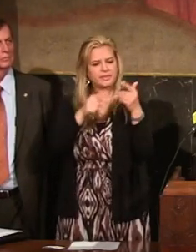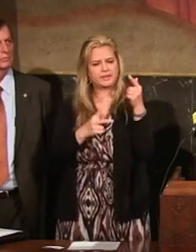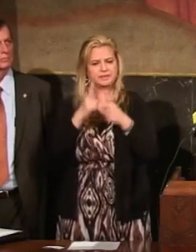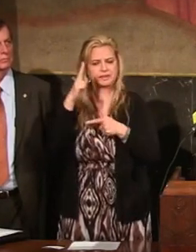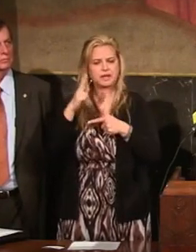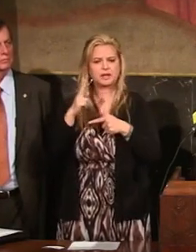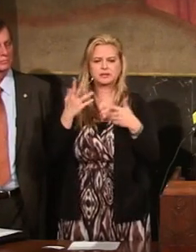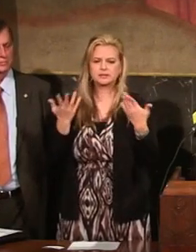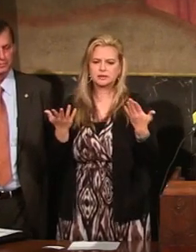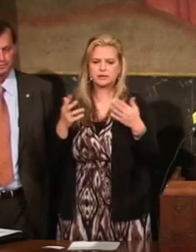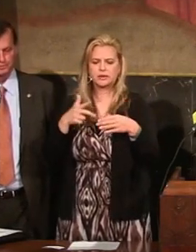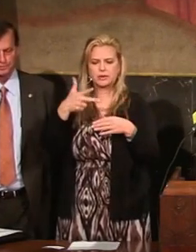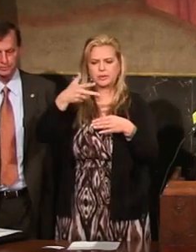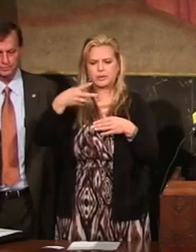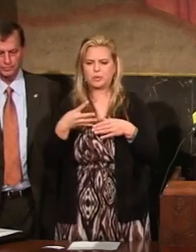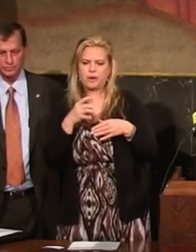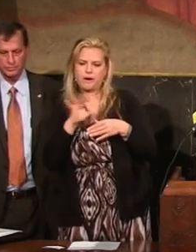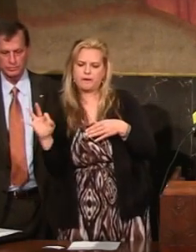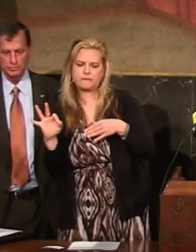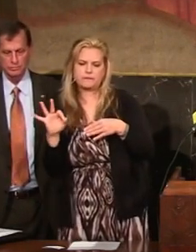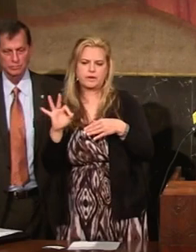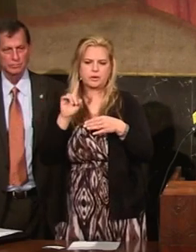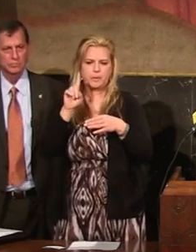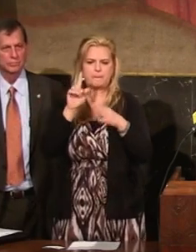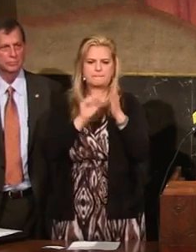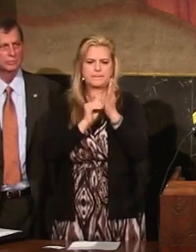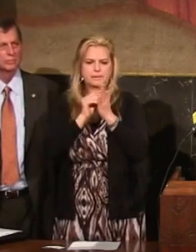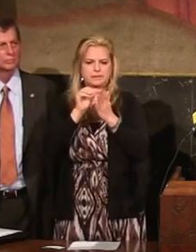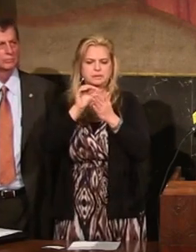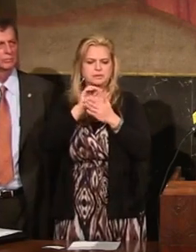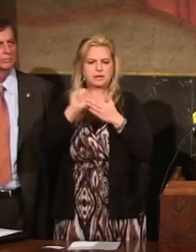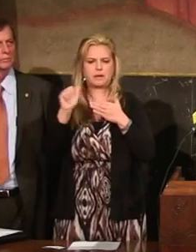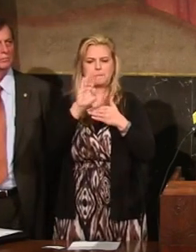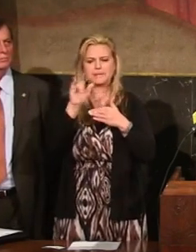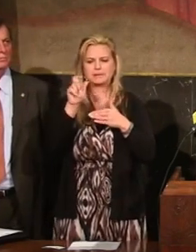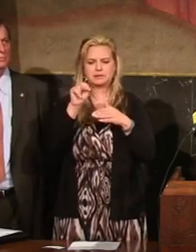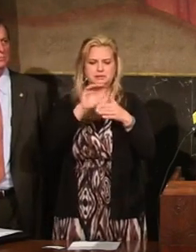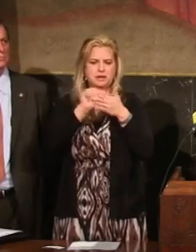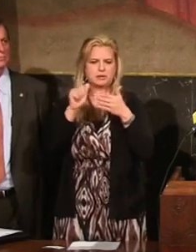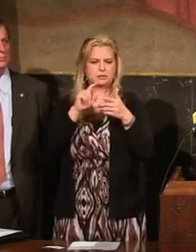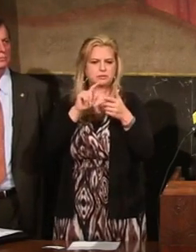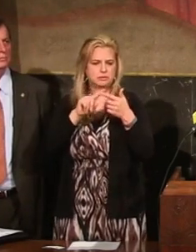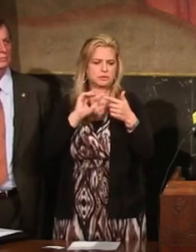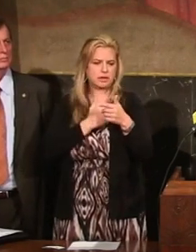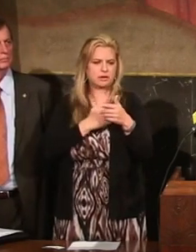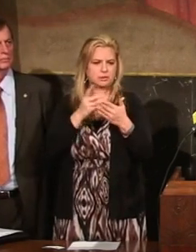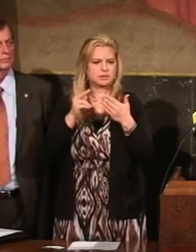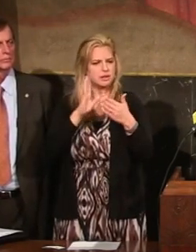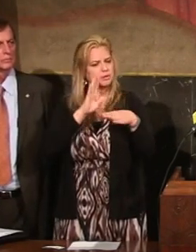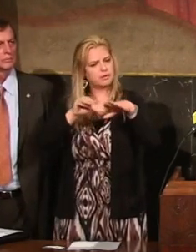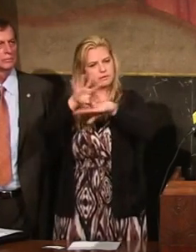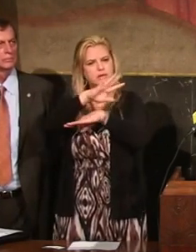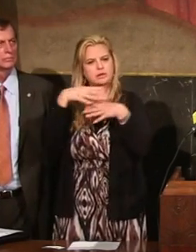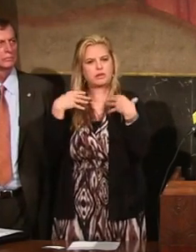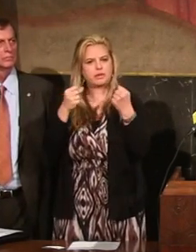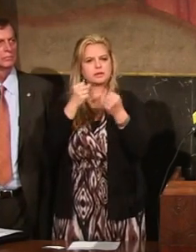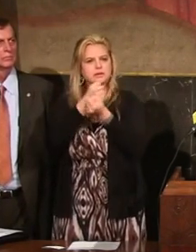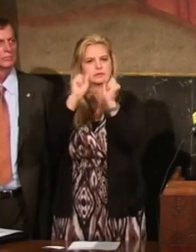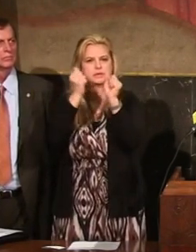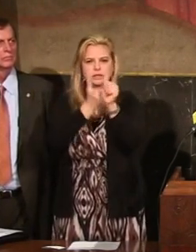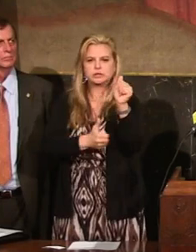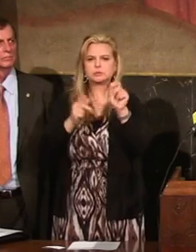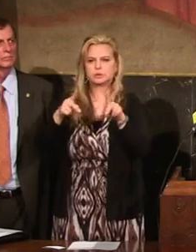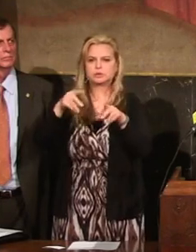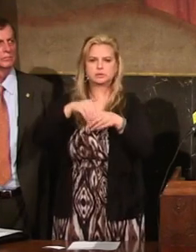at the very least $750 million to our programs and would affect the health and safety of every Louisianian.